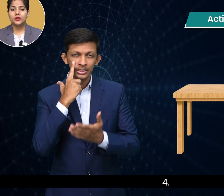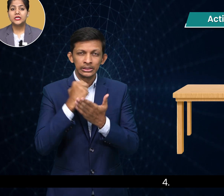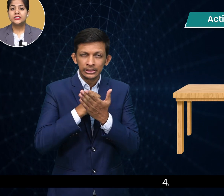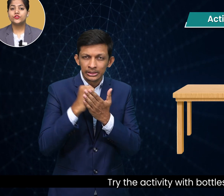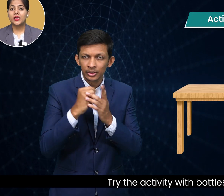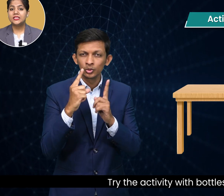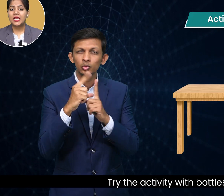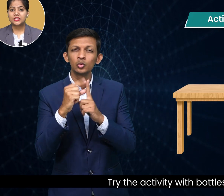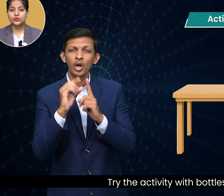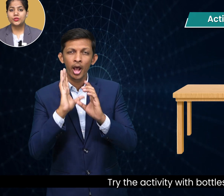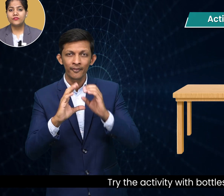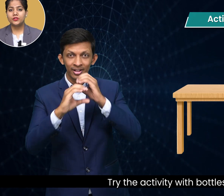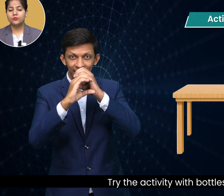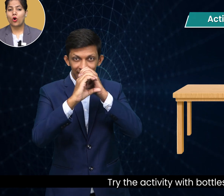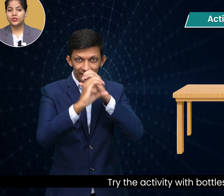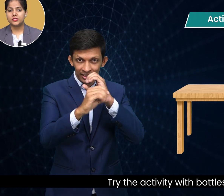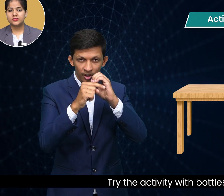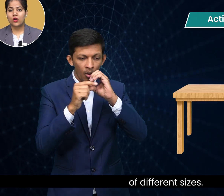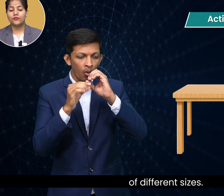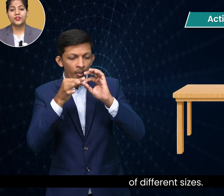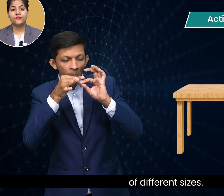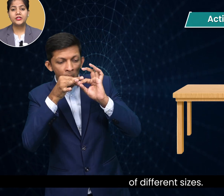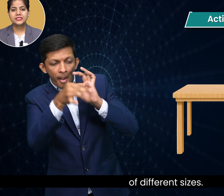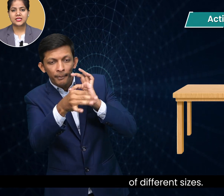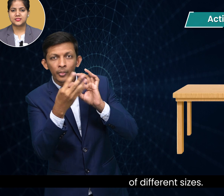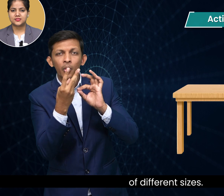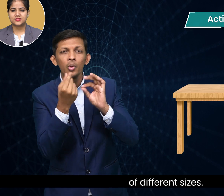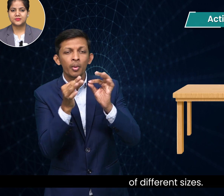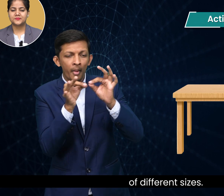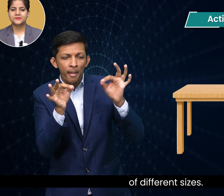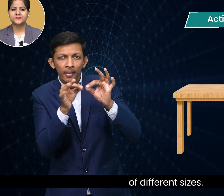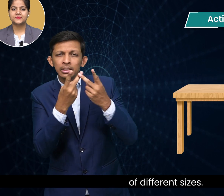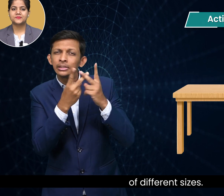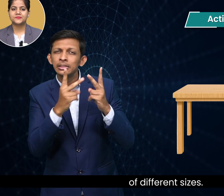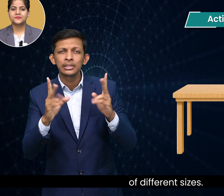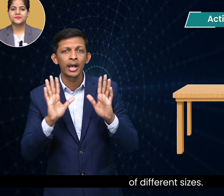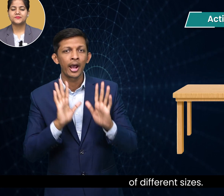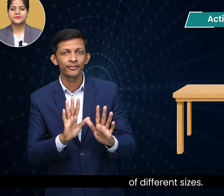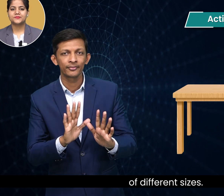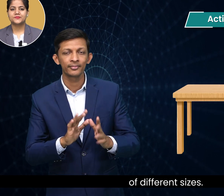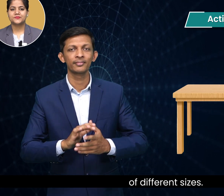4. Try the activity with bottles of different sizes.